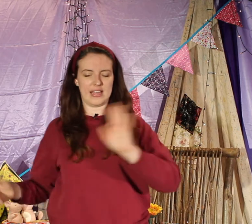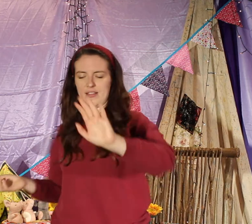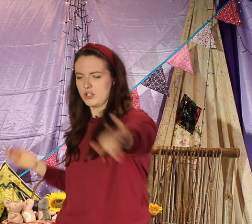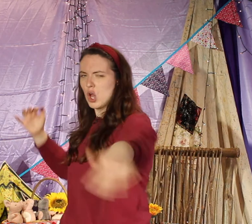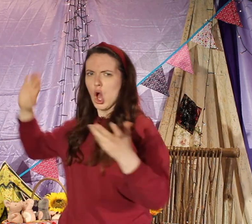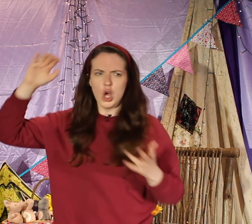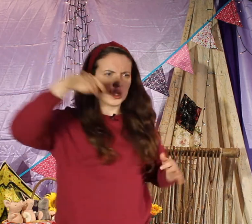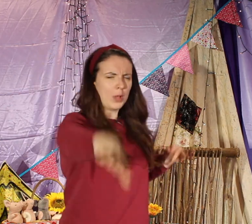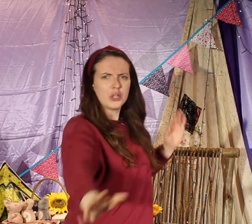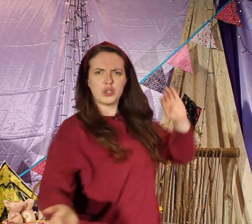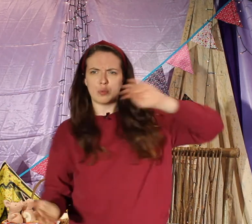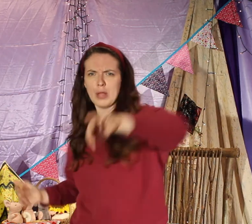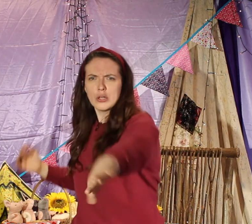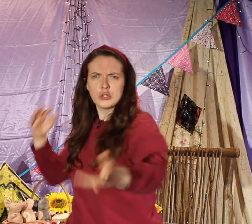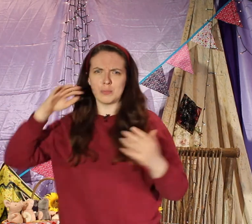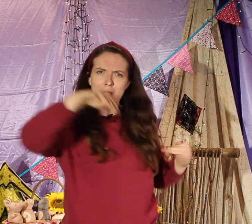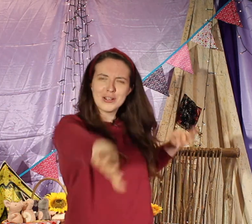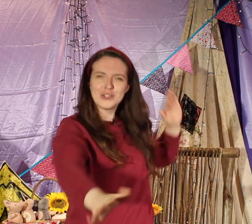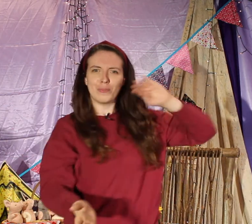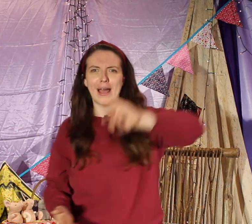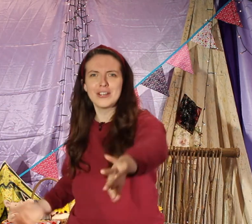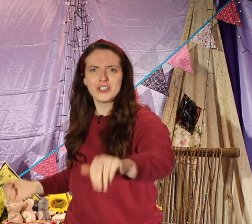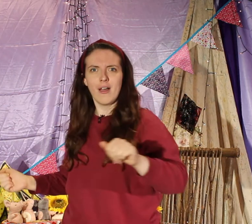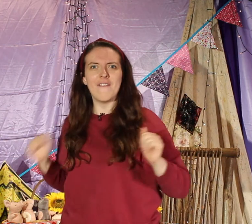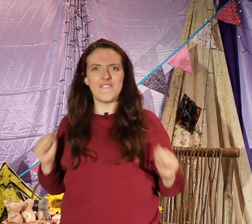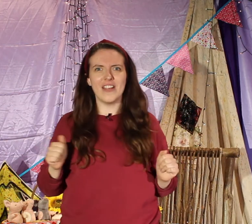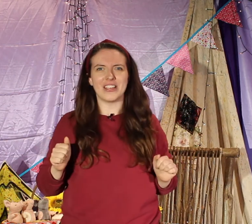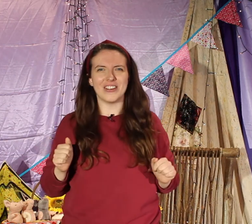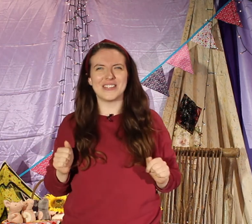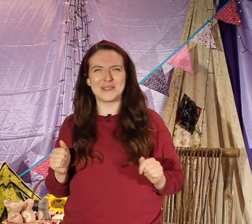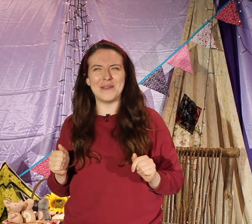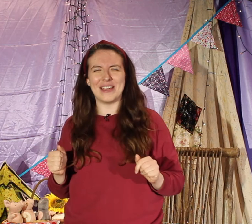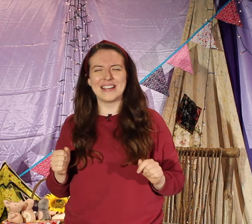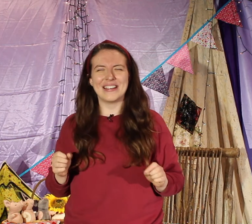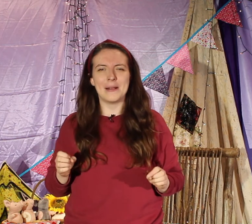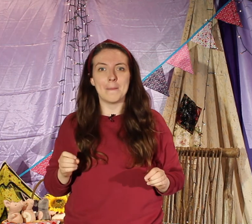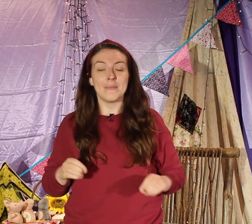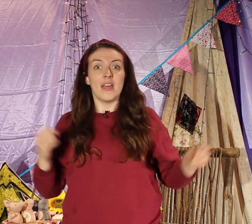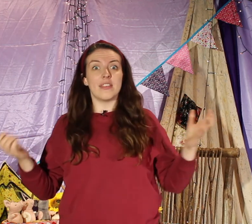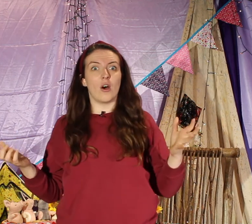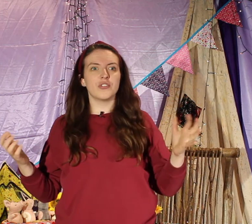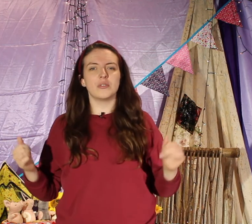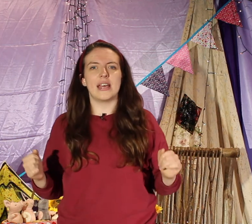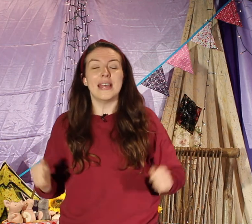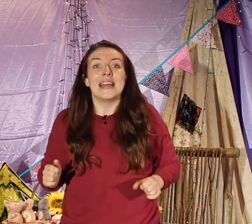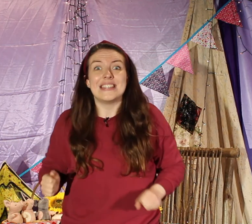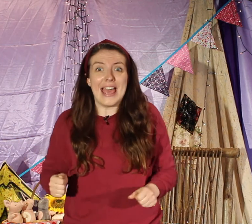storytellers? Splash, splash, splash, splash. Very good swimming. They also did